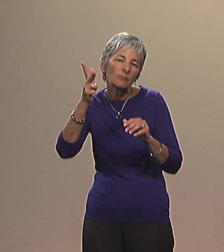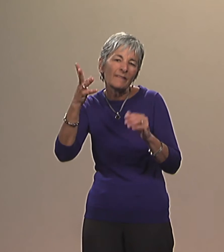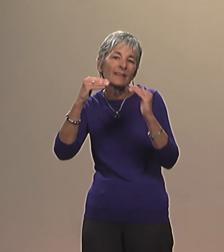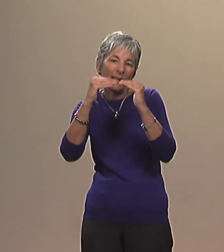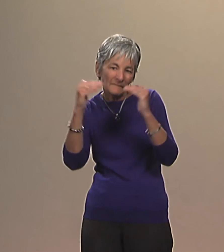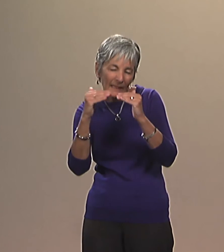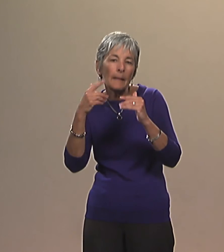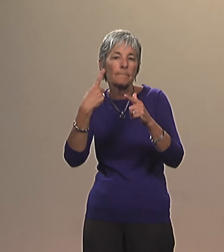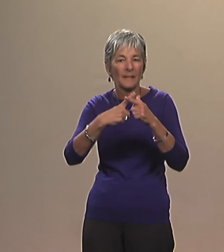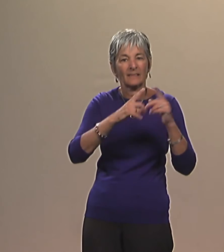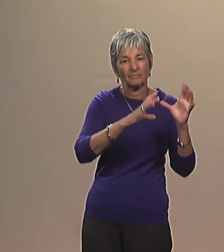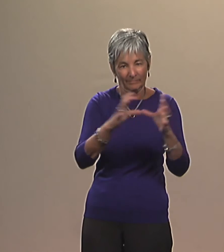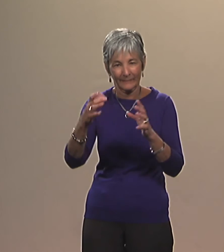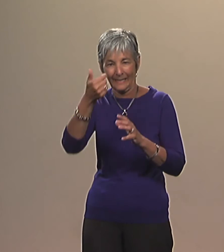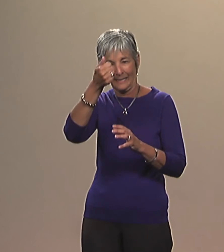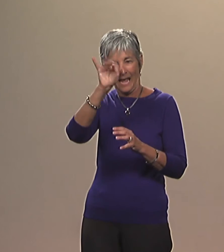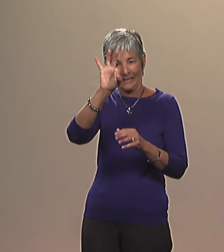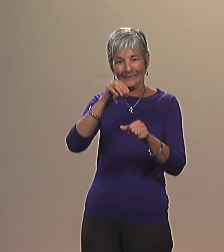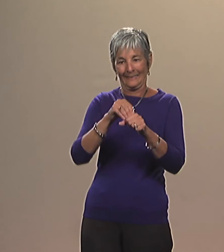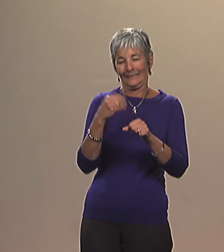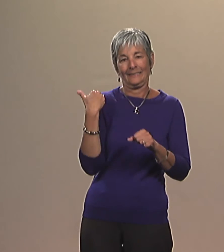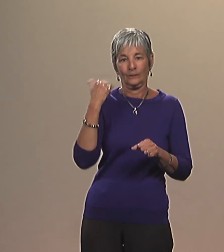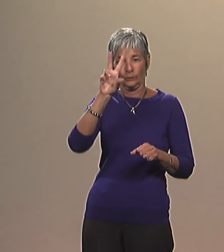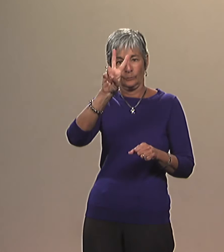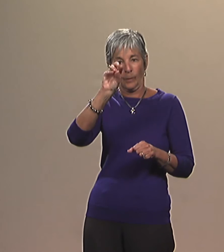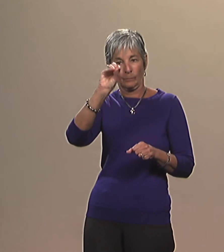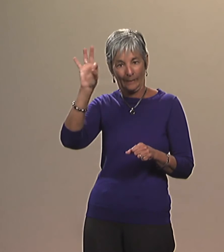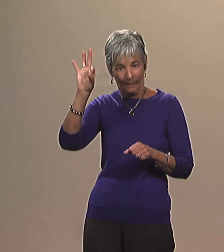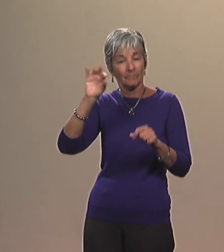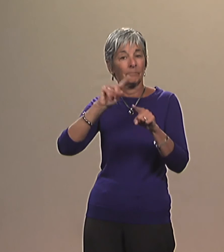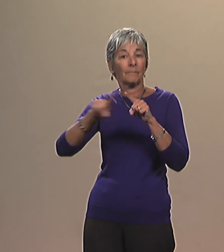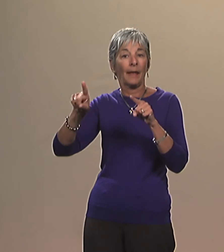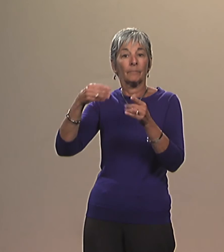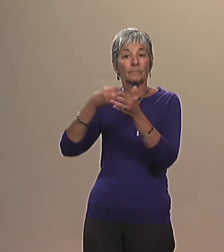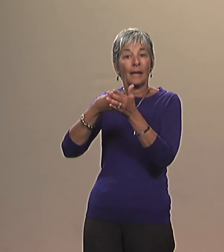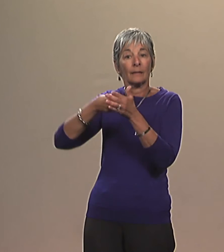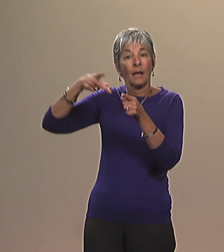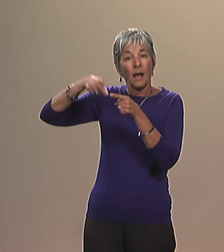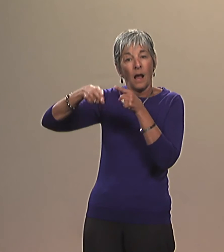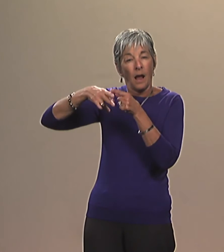Different levels and sections of the course in 2009. However, due to budget cuts,